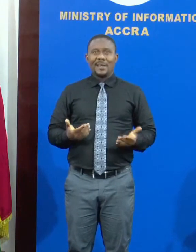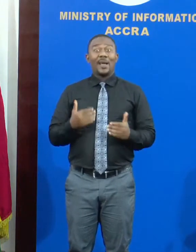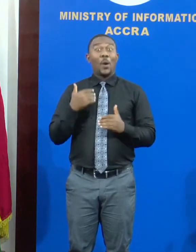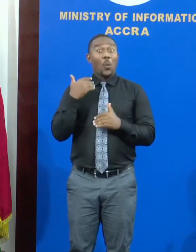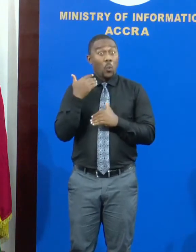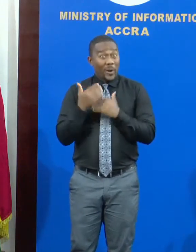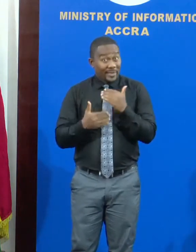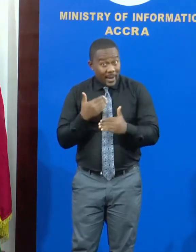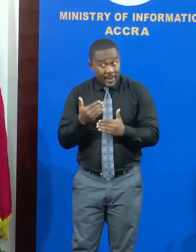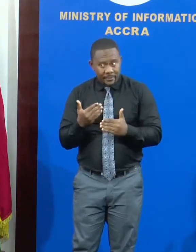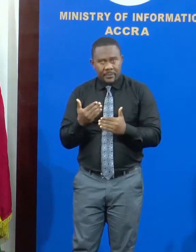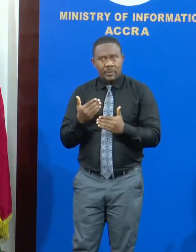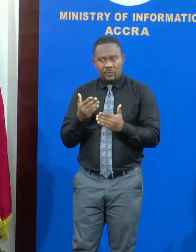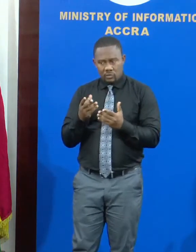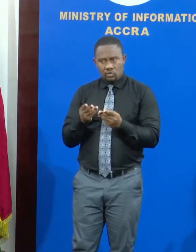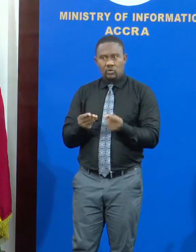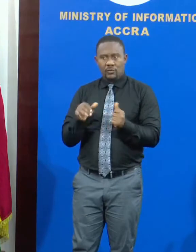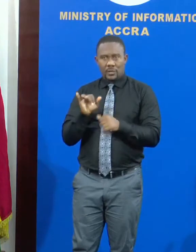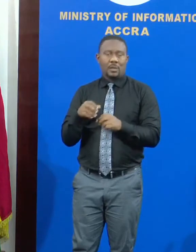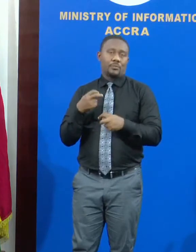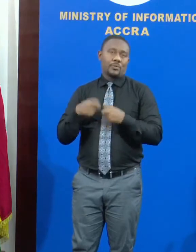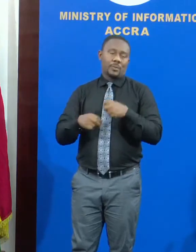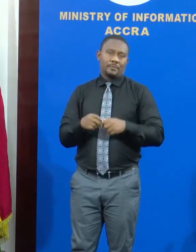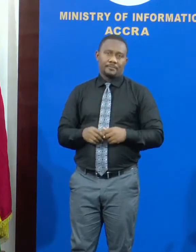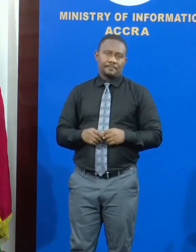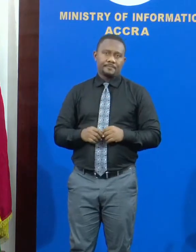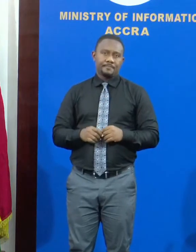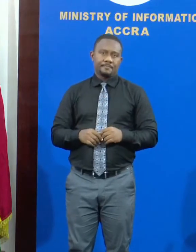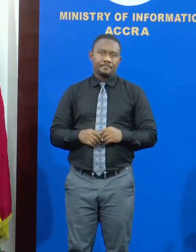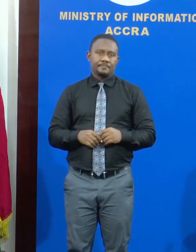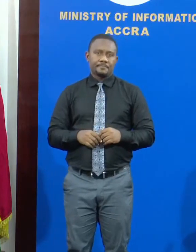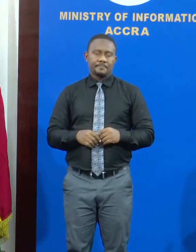this. So in the interim,